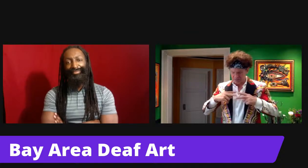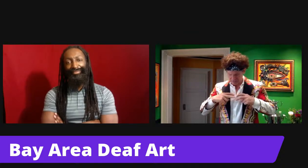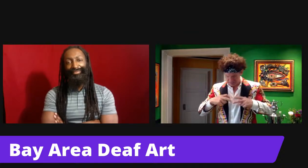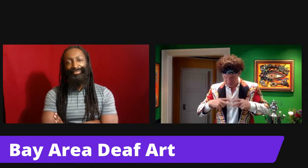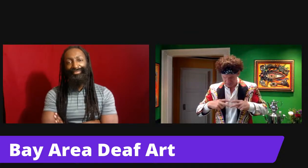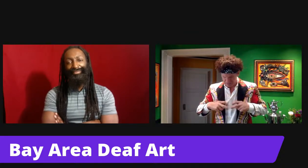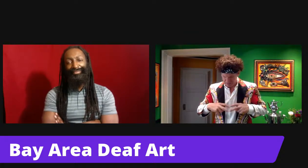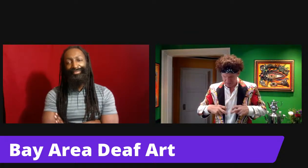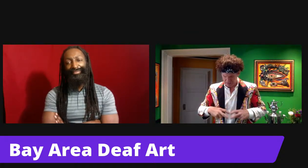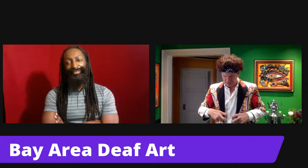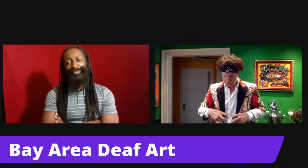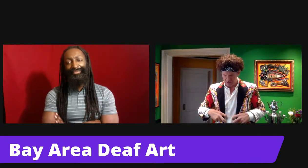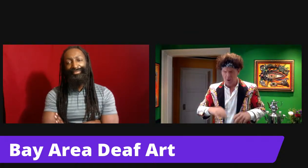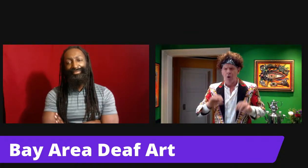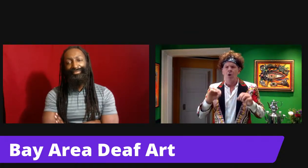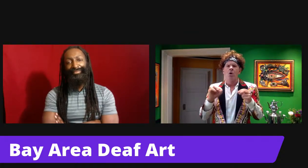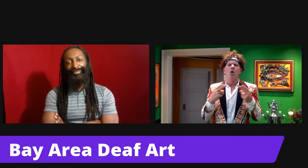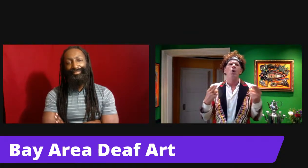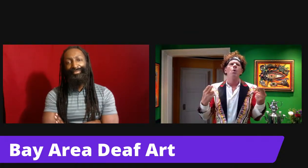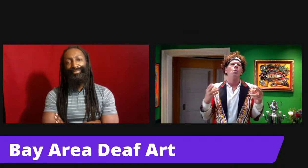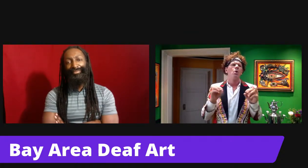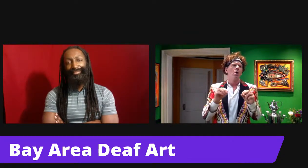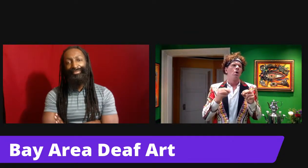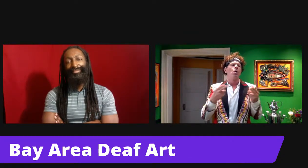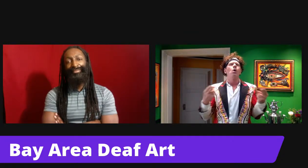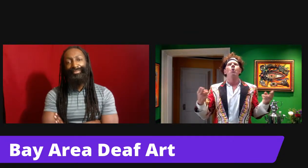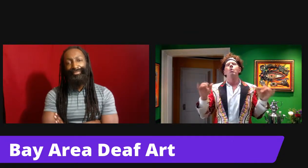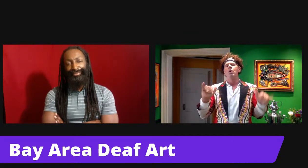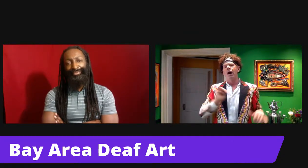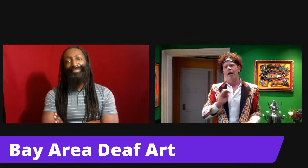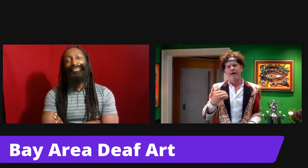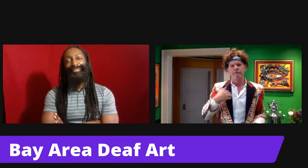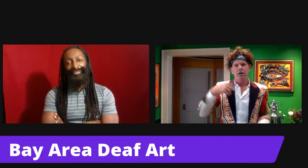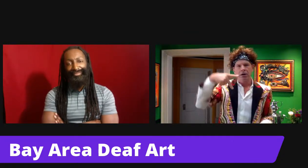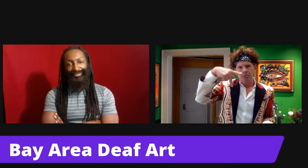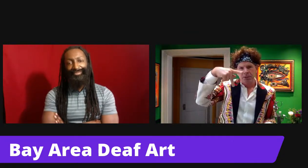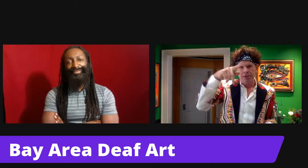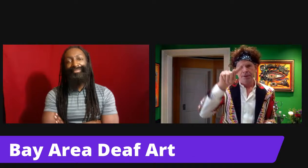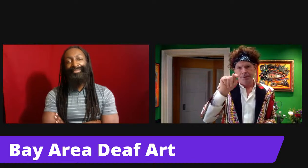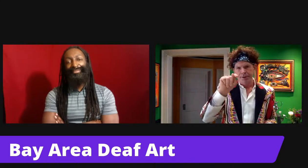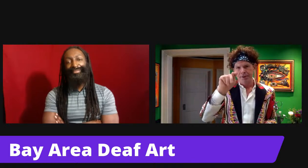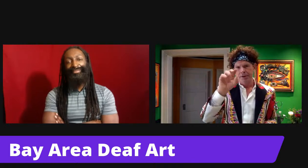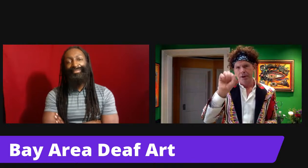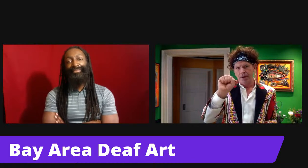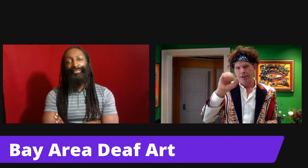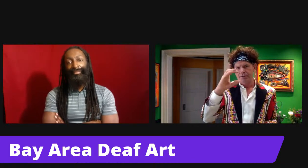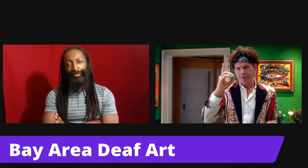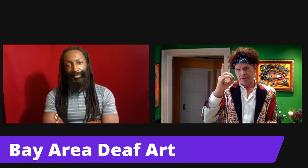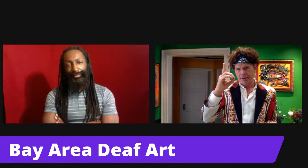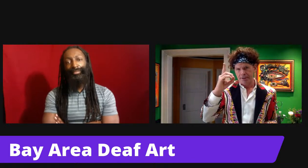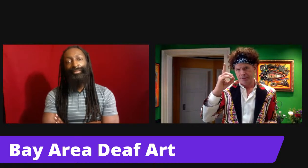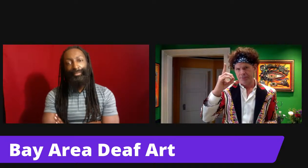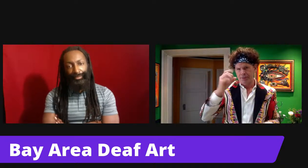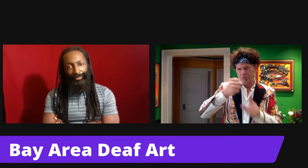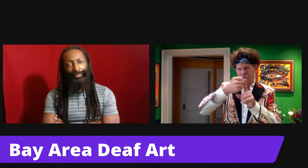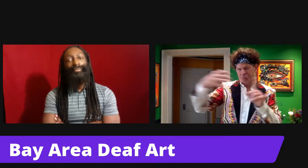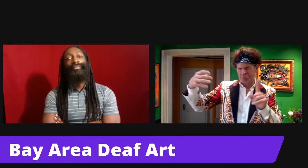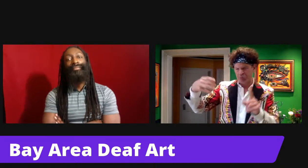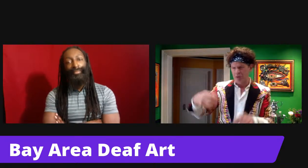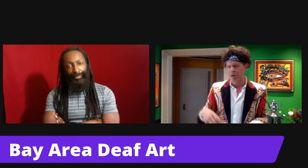This is something every time I would imagine while looking at this art. And then so I realized, doing